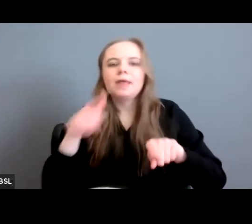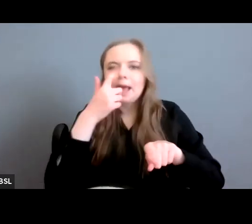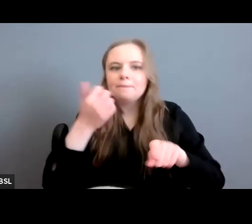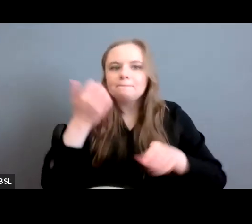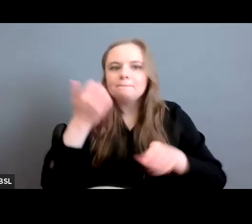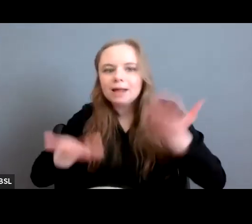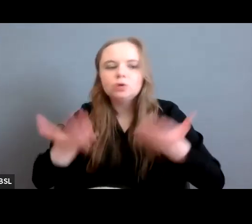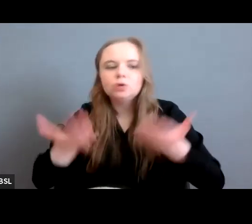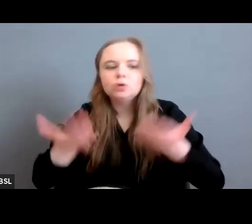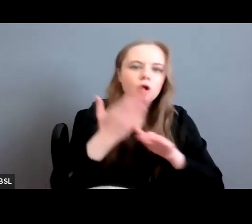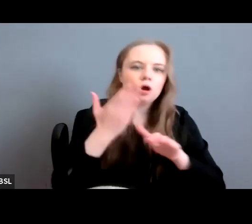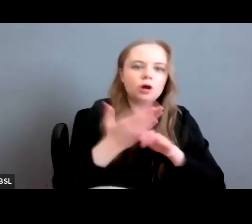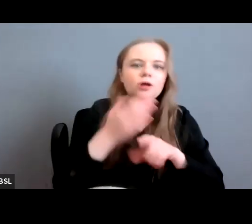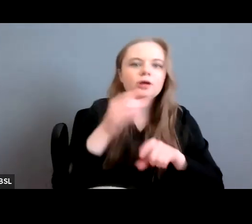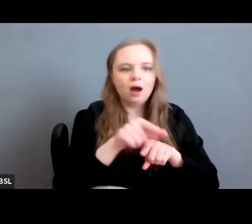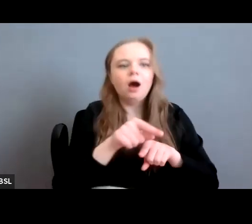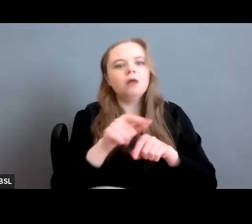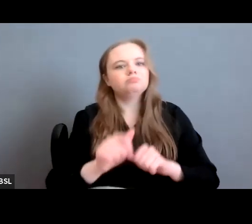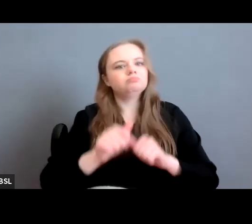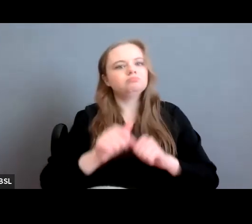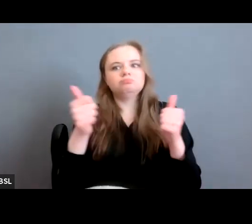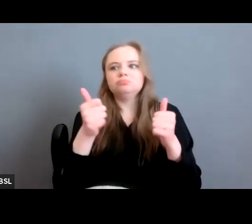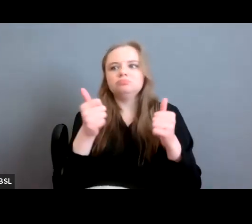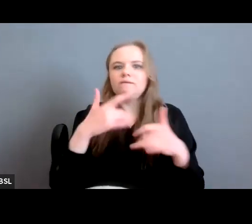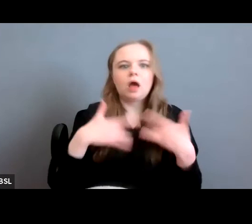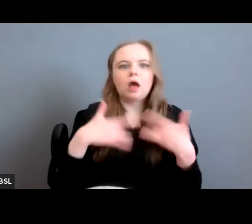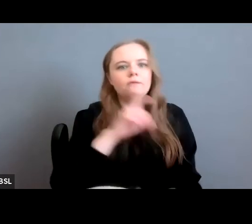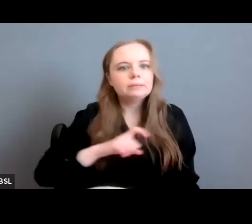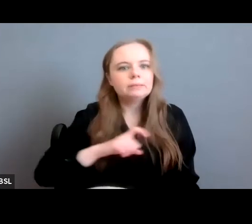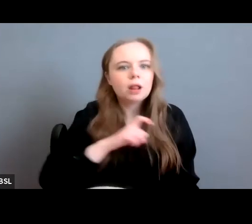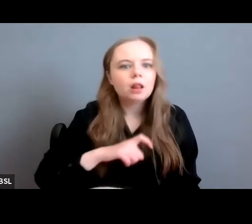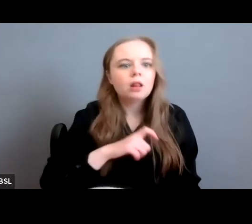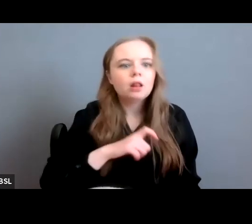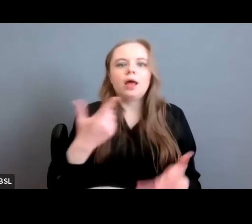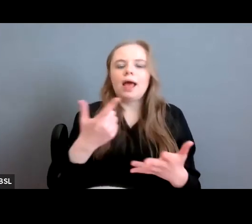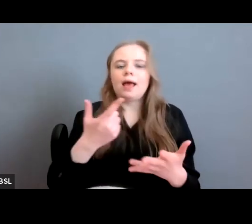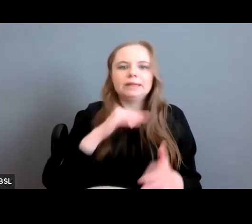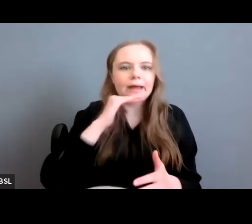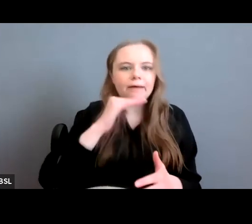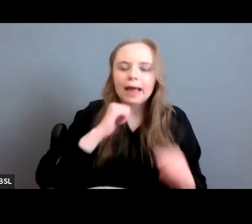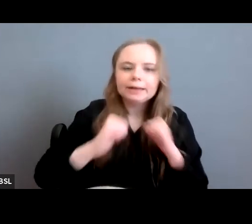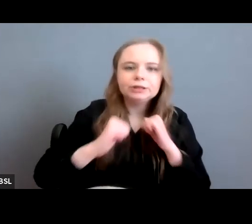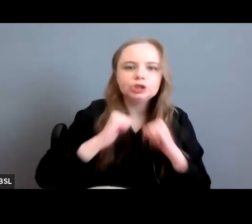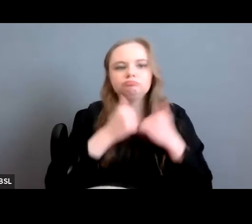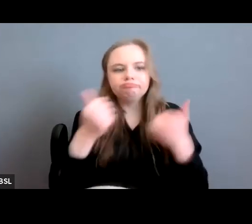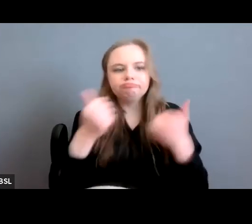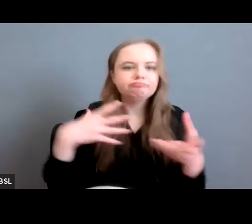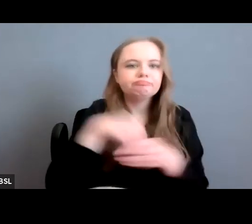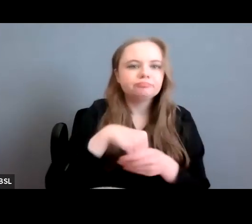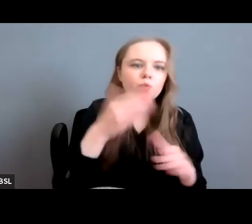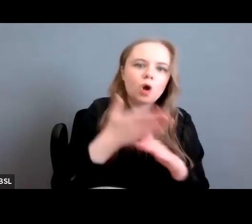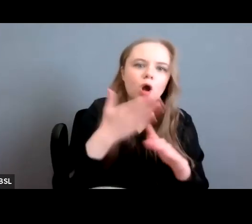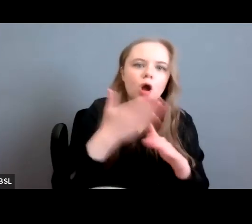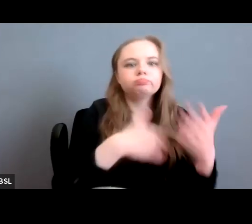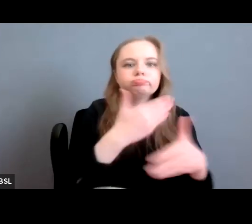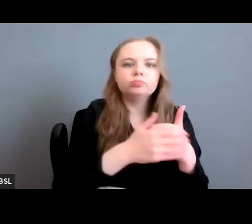she feels she's the most able and comfortable to do so, which can only be a good thing. As the survey has also reflected,